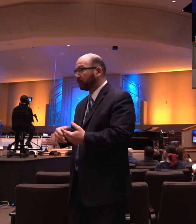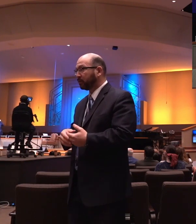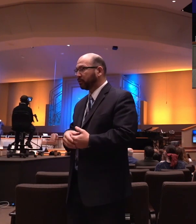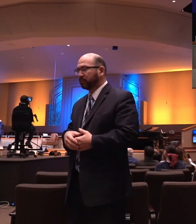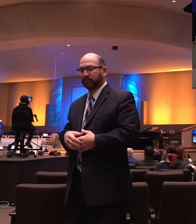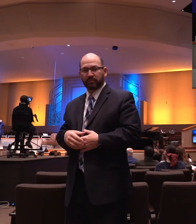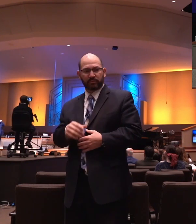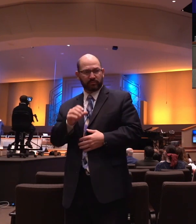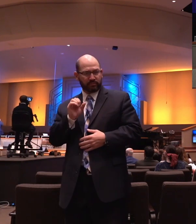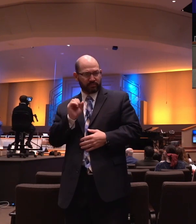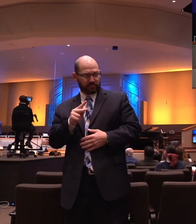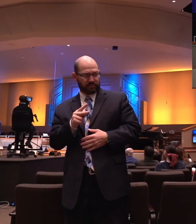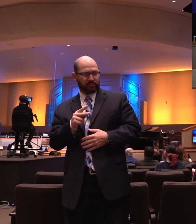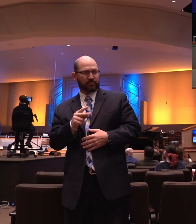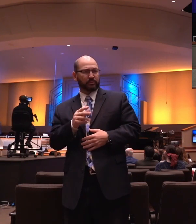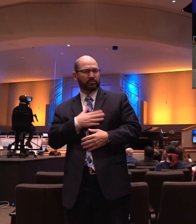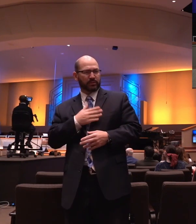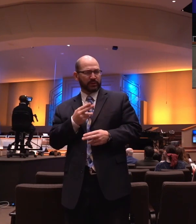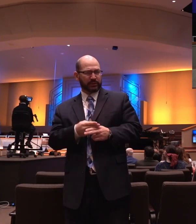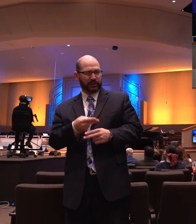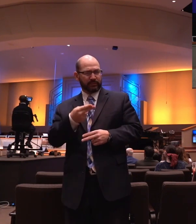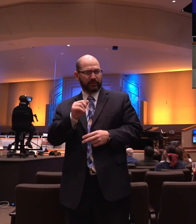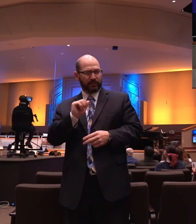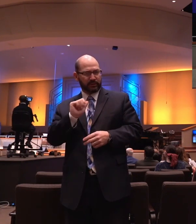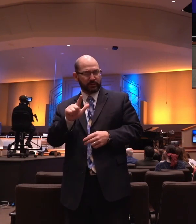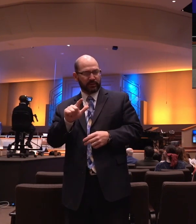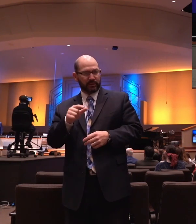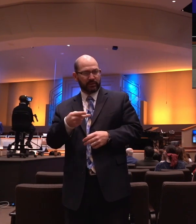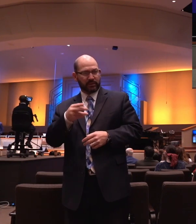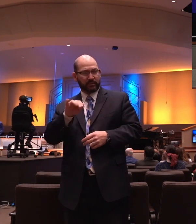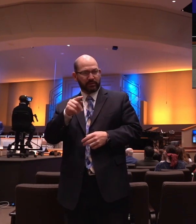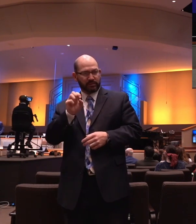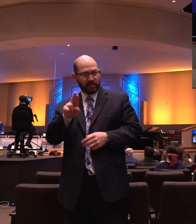I said, yeah, my name is Hal Hightower. And he goes,